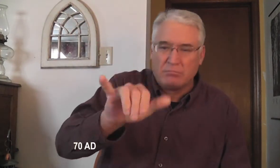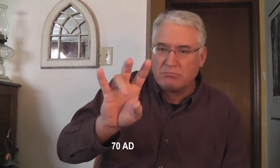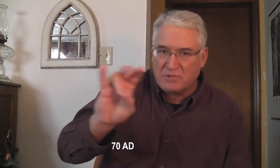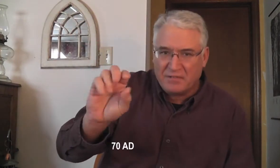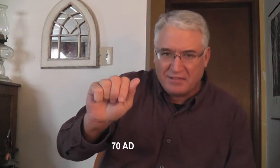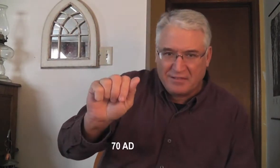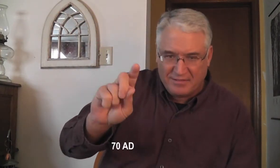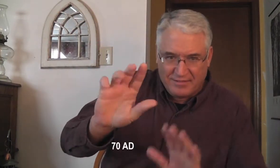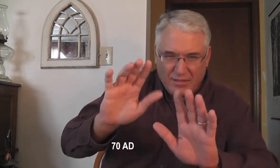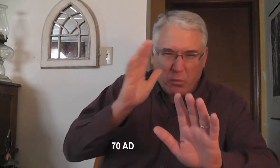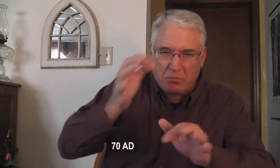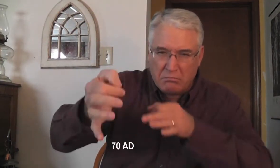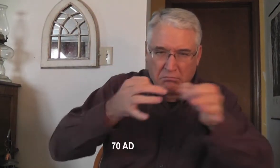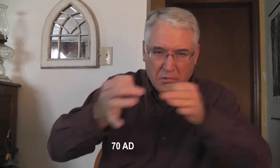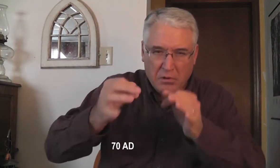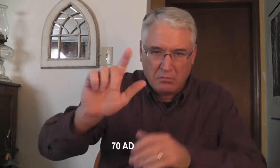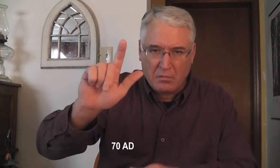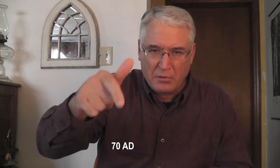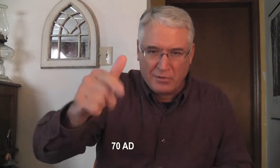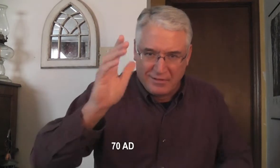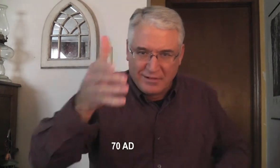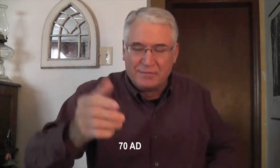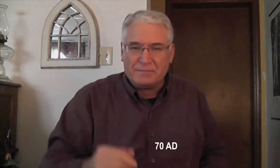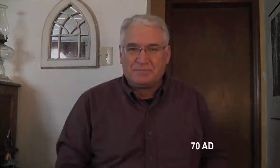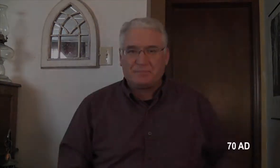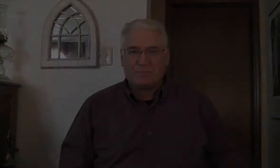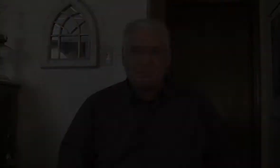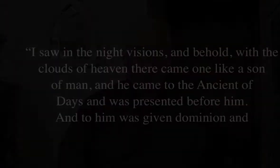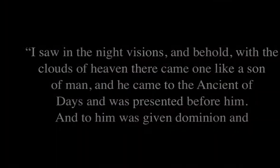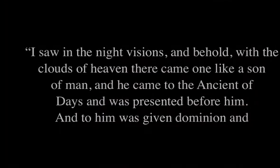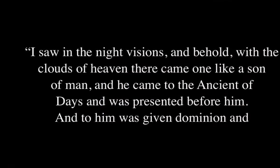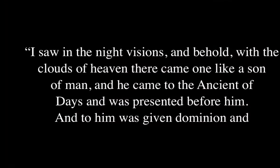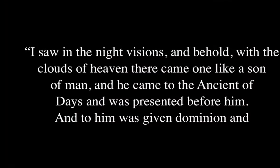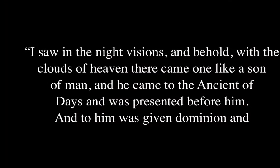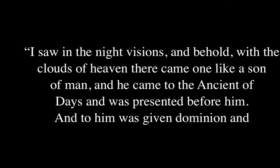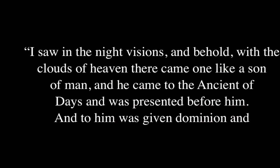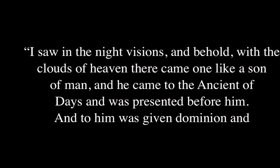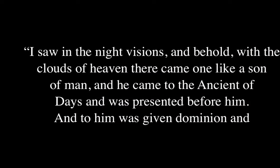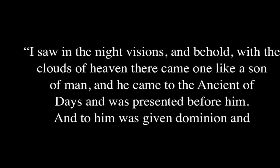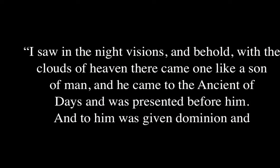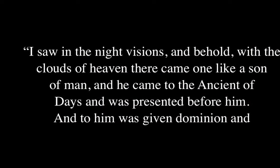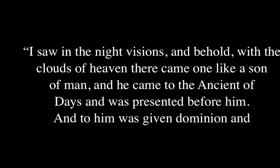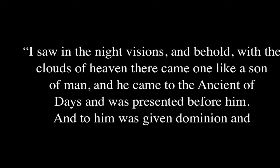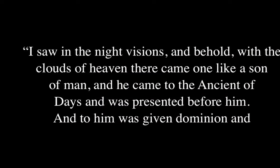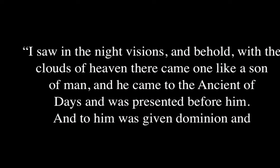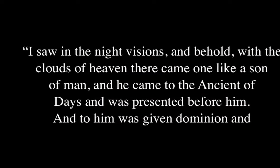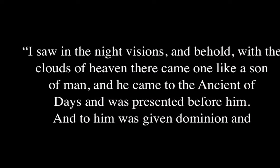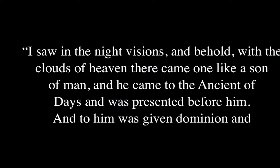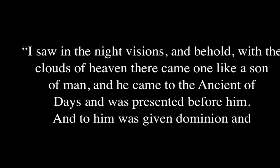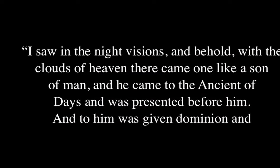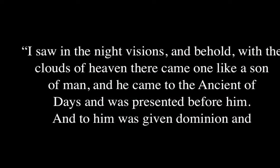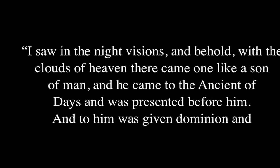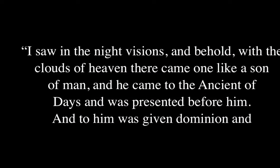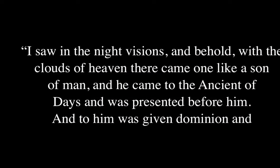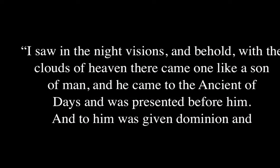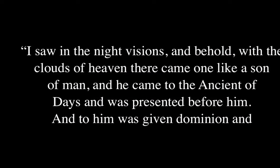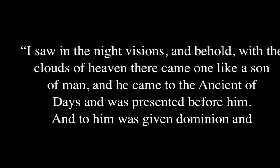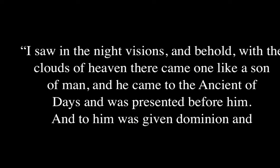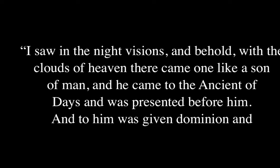The date? It was in 70 AD. I saw in the night visions, and behold, with the clouds of heaven there came one